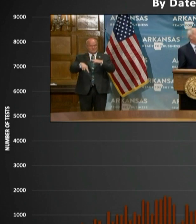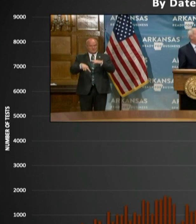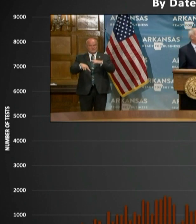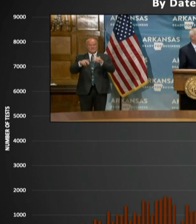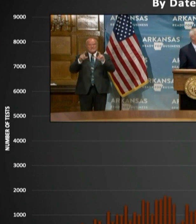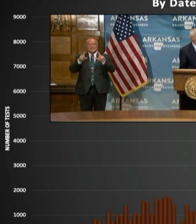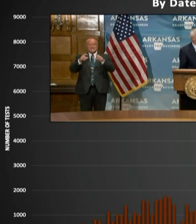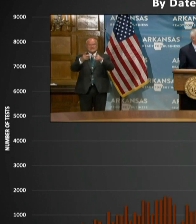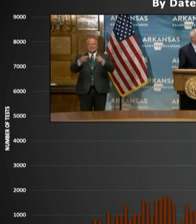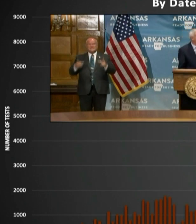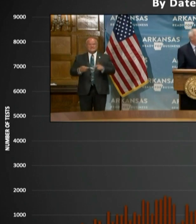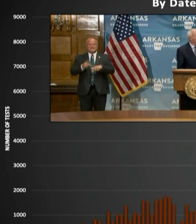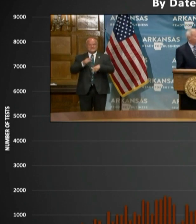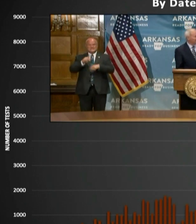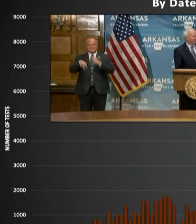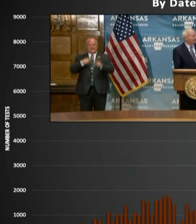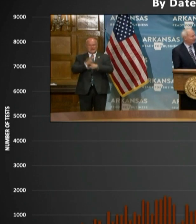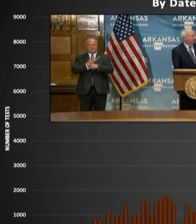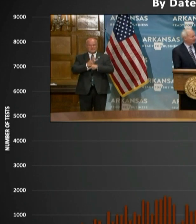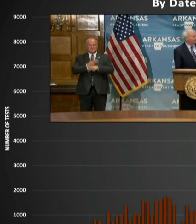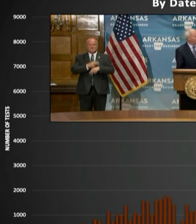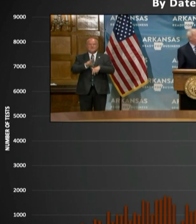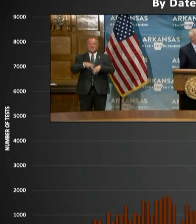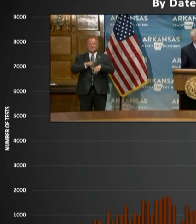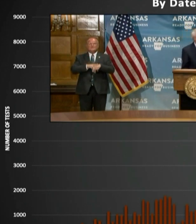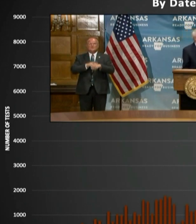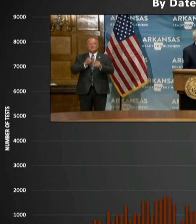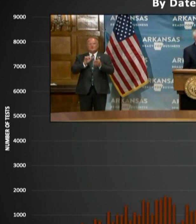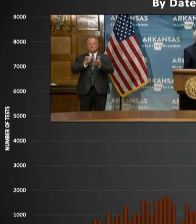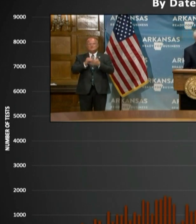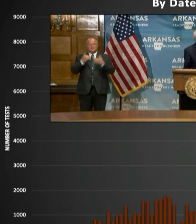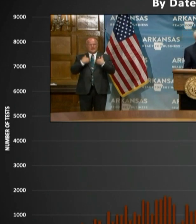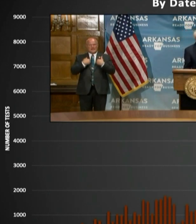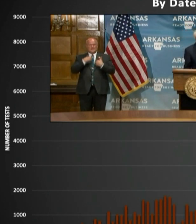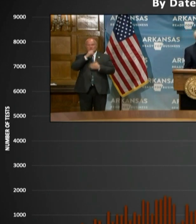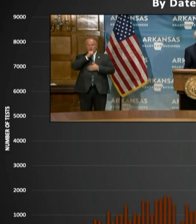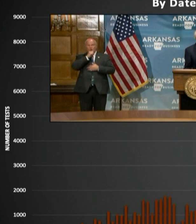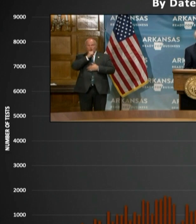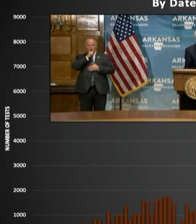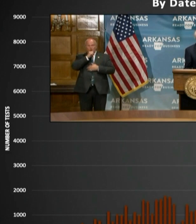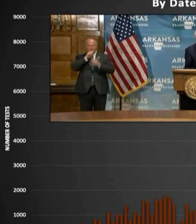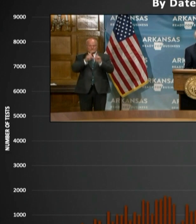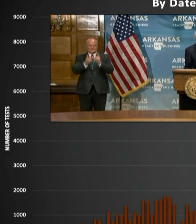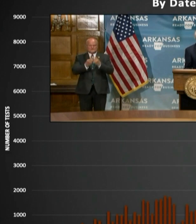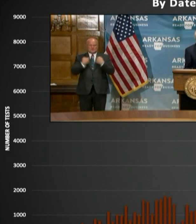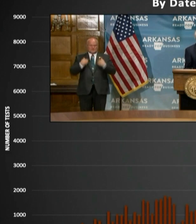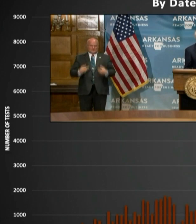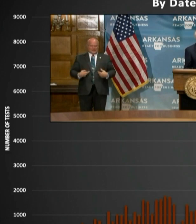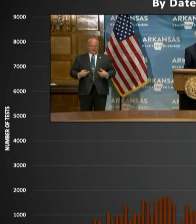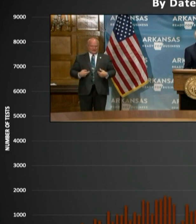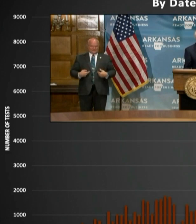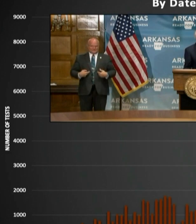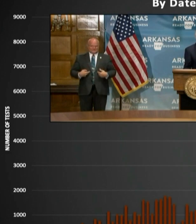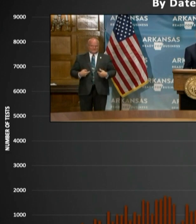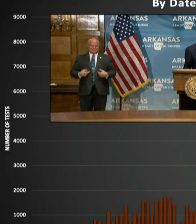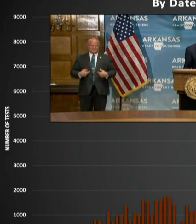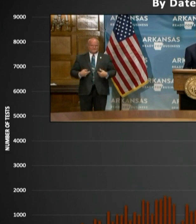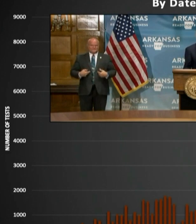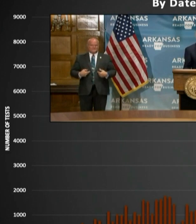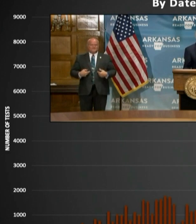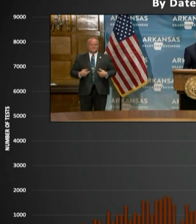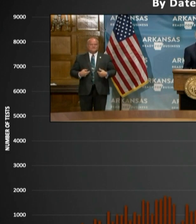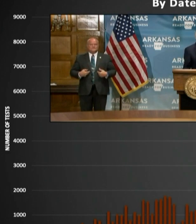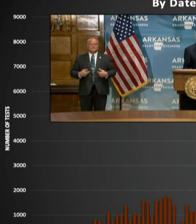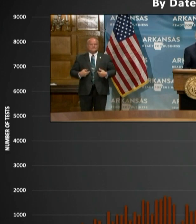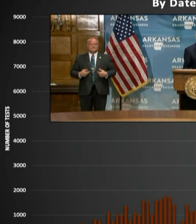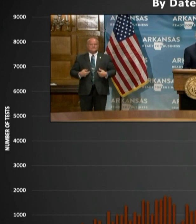and testing facility type. And of course, you have the orange, which is the Department of Health at